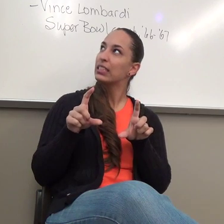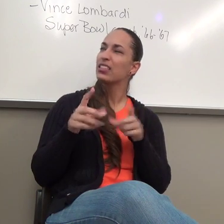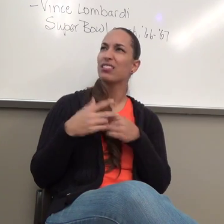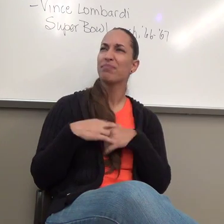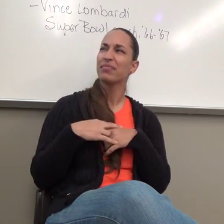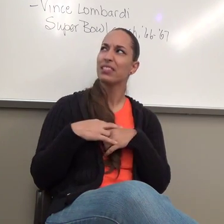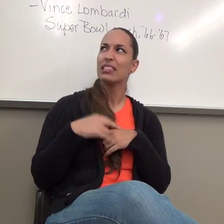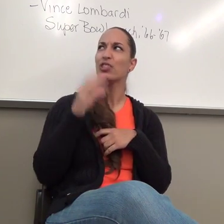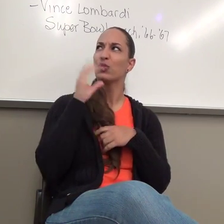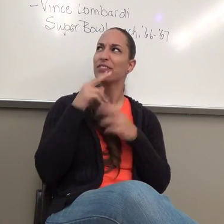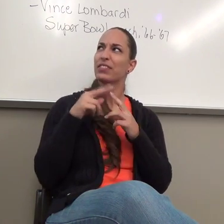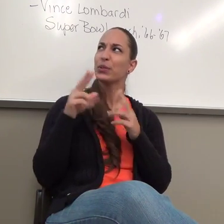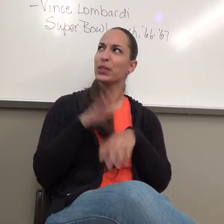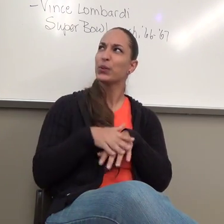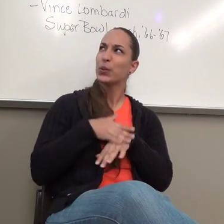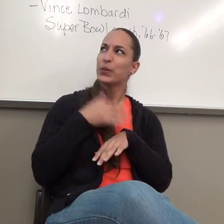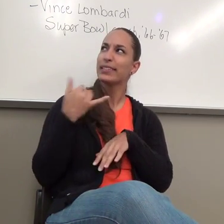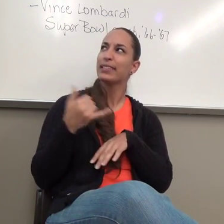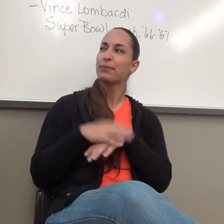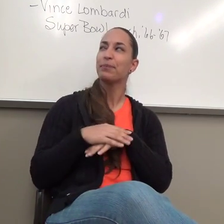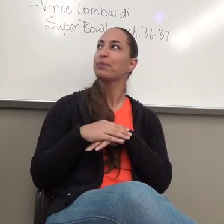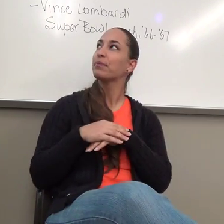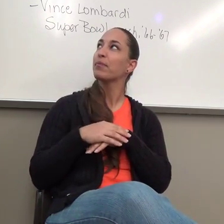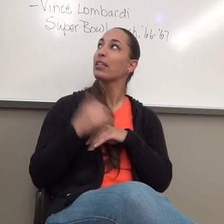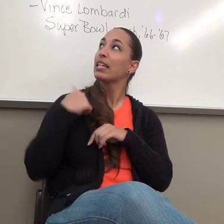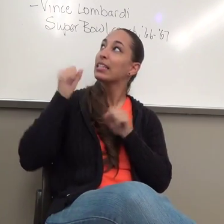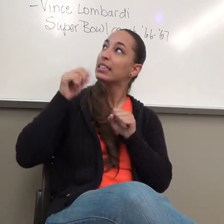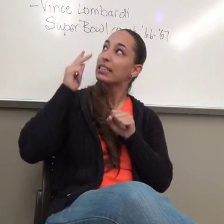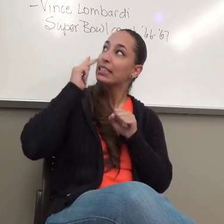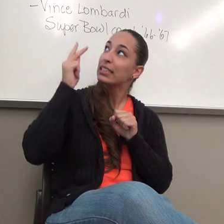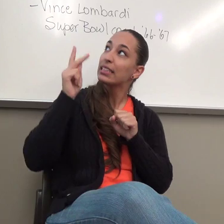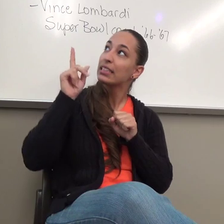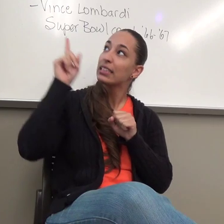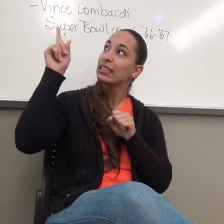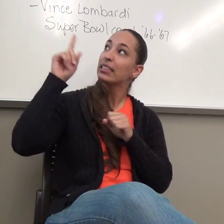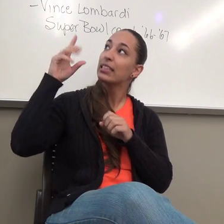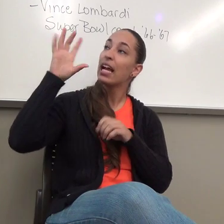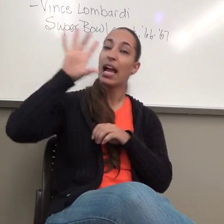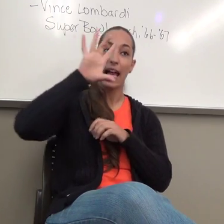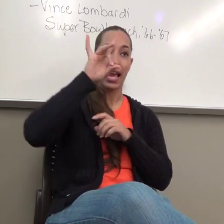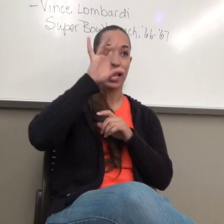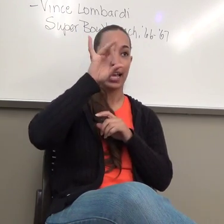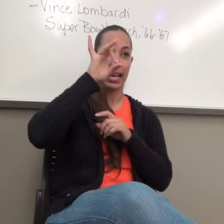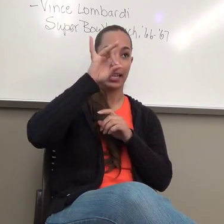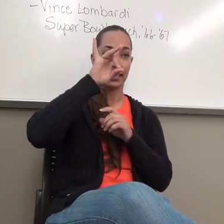today. So I can see there are 8 journal entries for number 2.